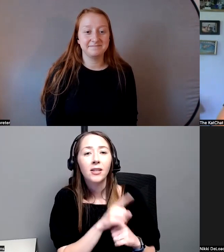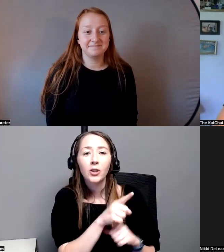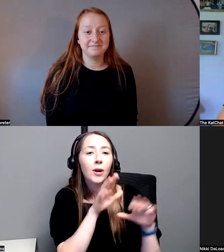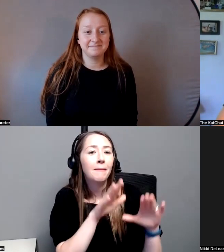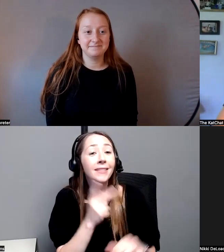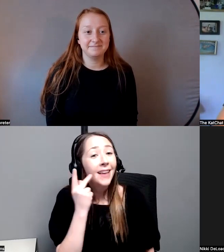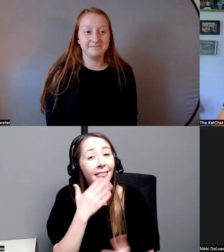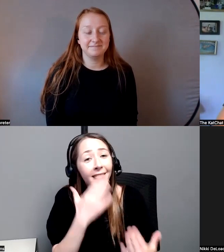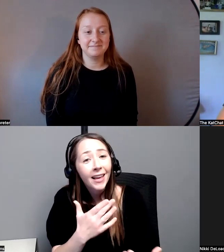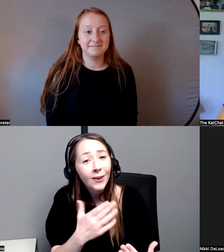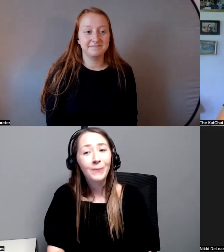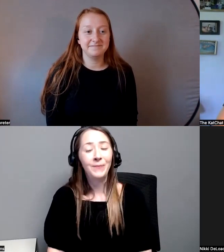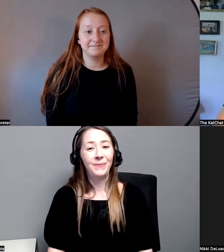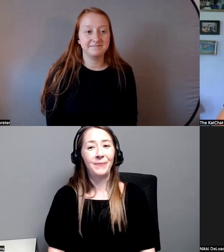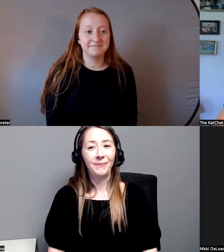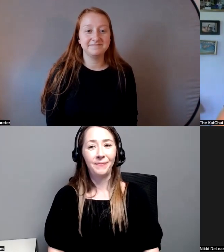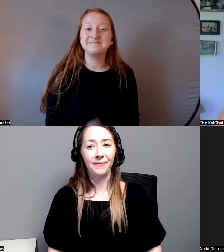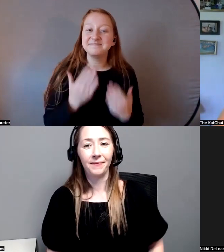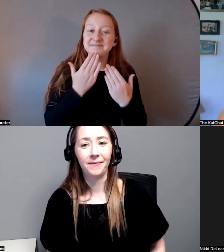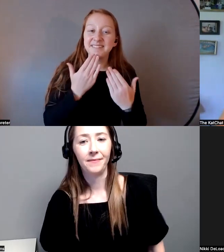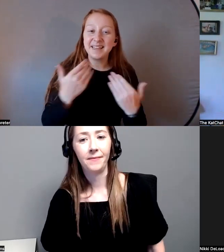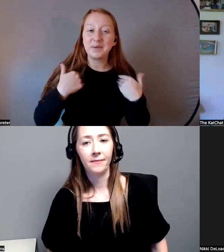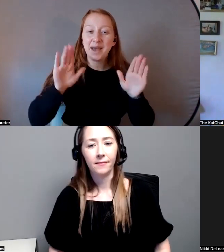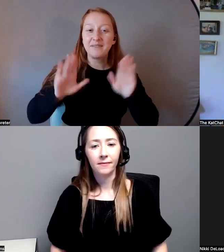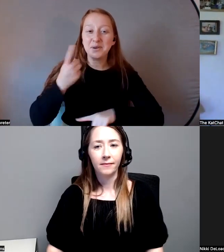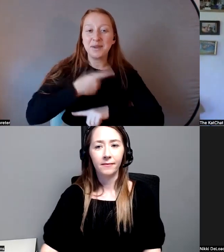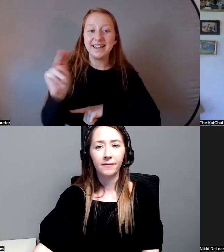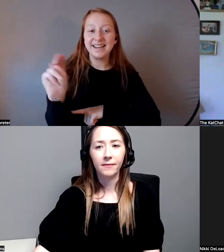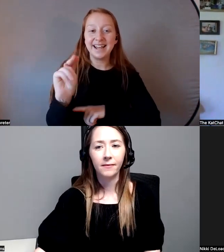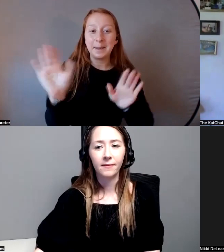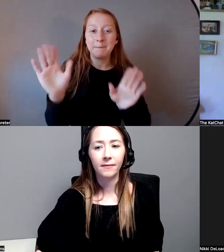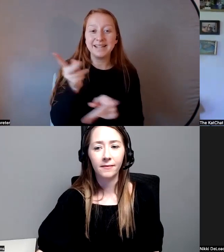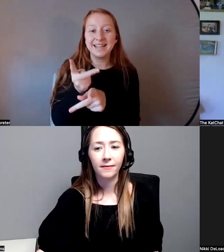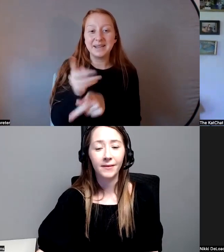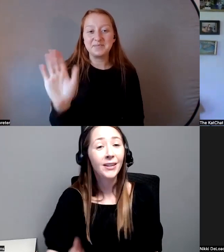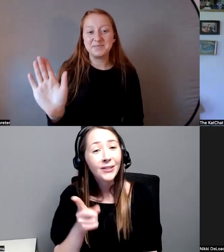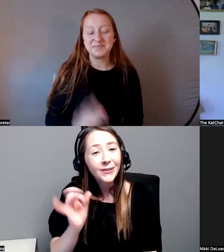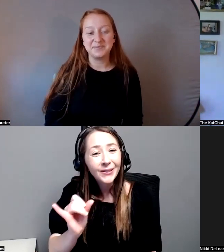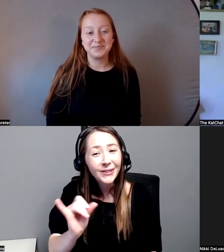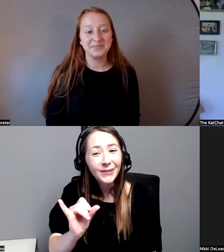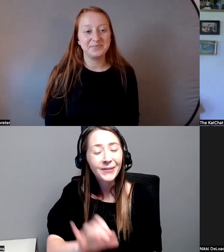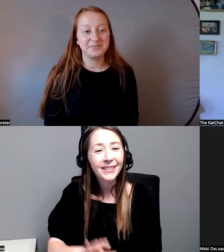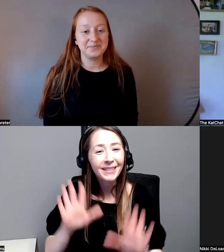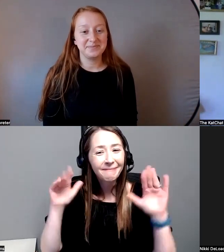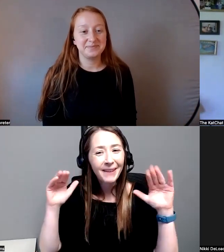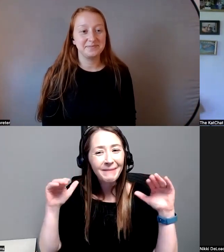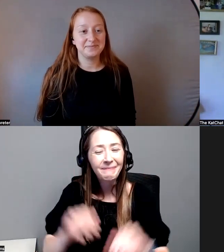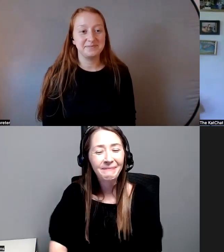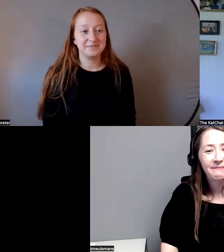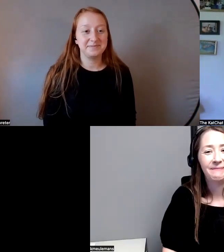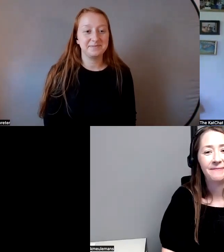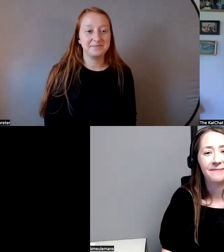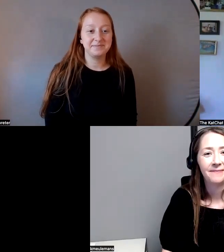Kat. Thank you. Thank you. Have a great day, Nikki. Take care. You too. Bye.